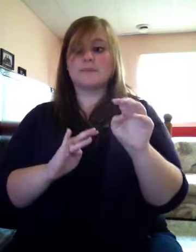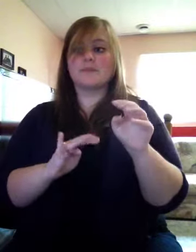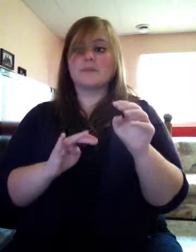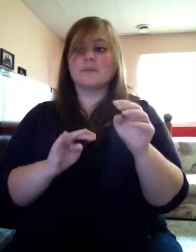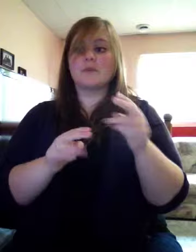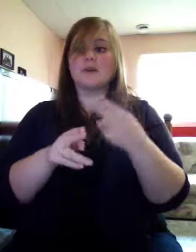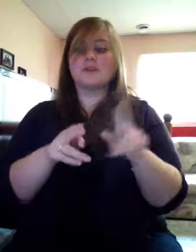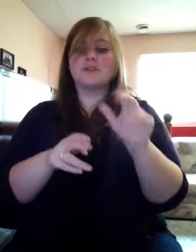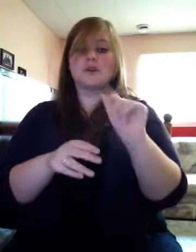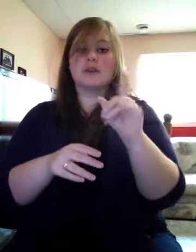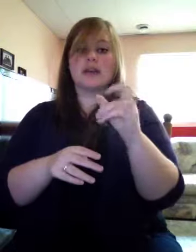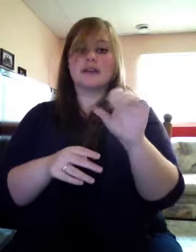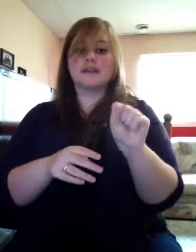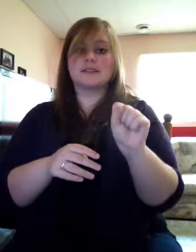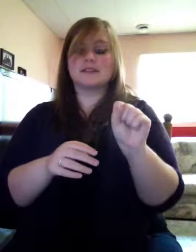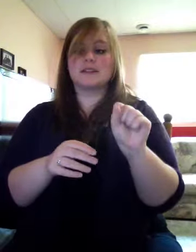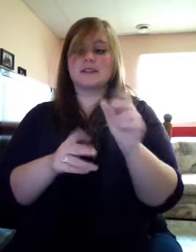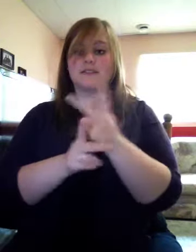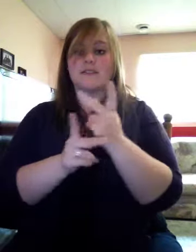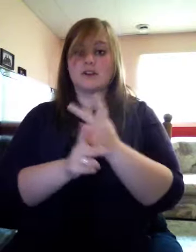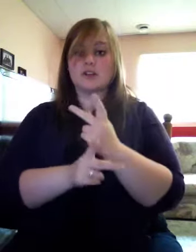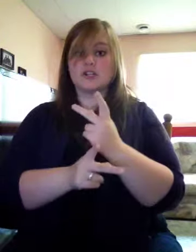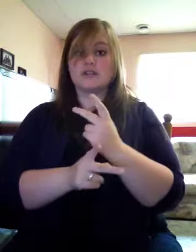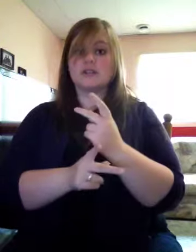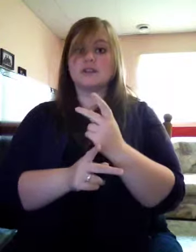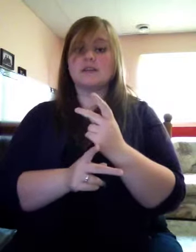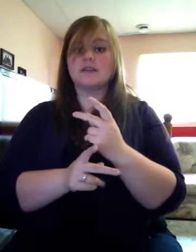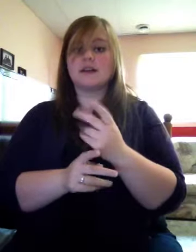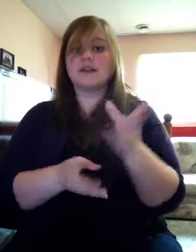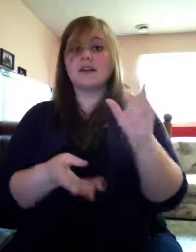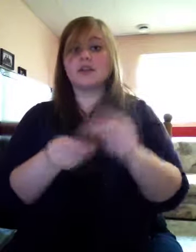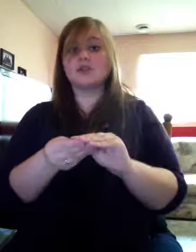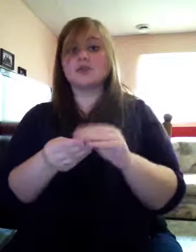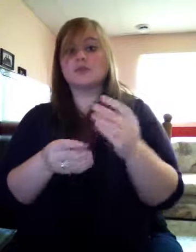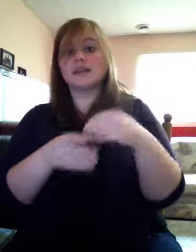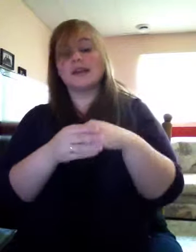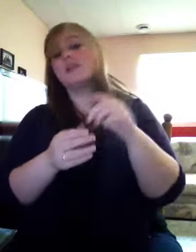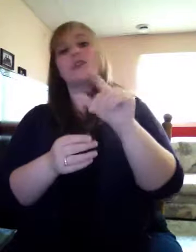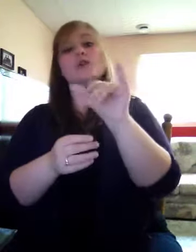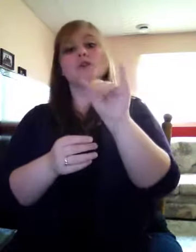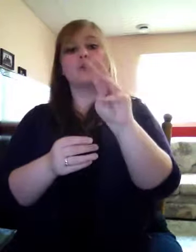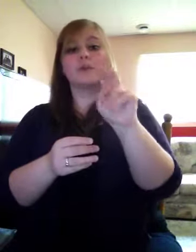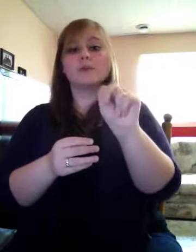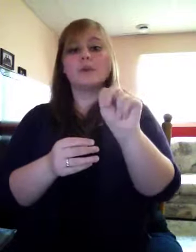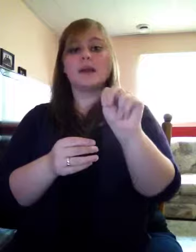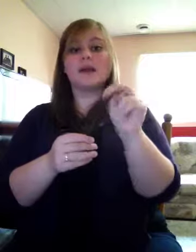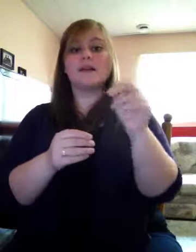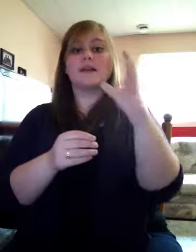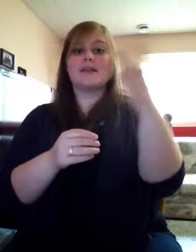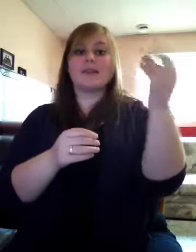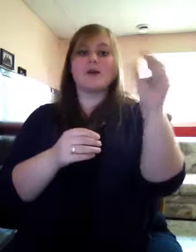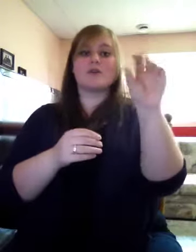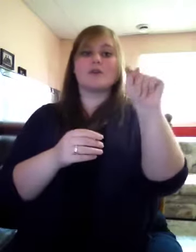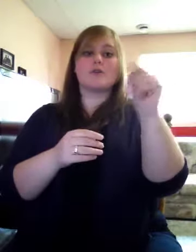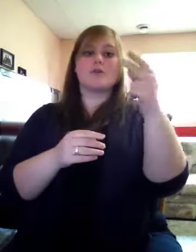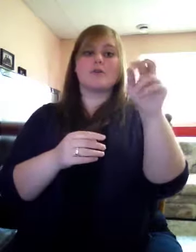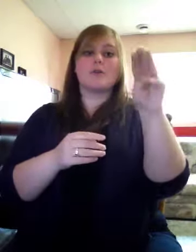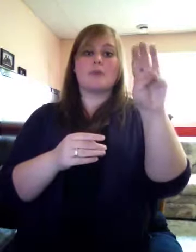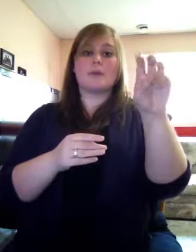outer wall to outer wall that includes the inner lumen and the outer thrombus, and we have a measurement of 4.8 by 4.9 centimeters,